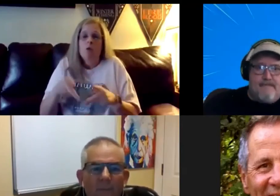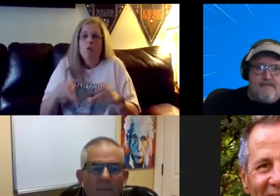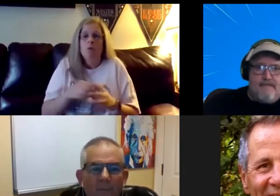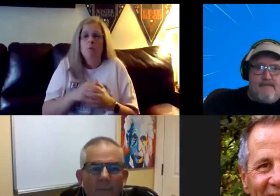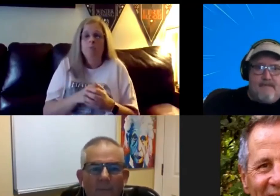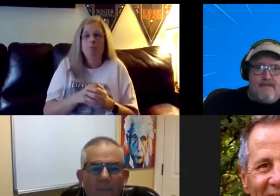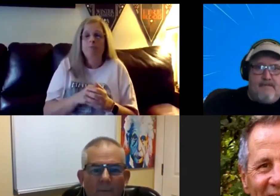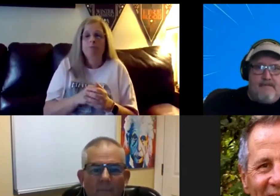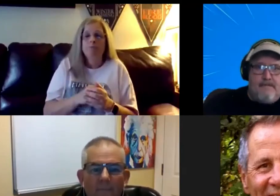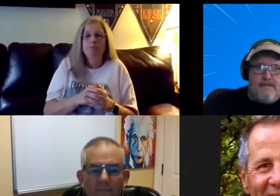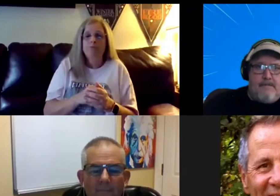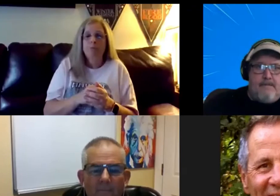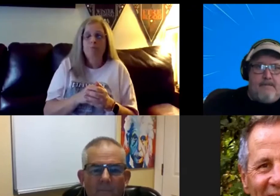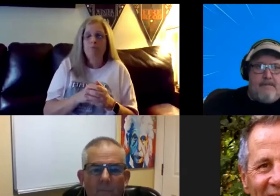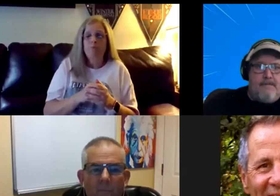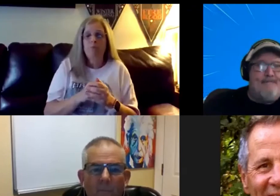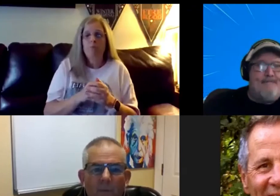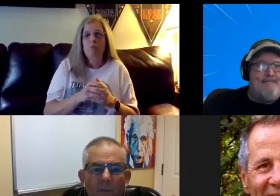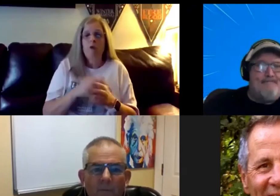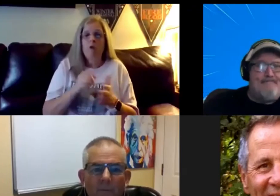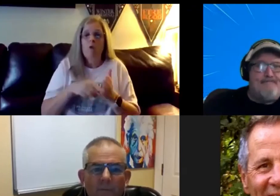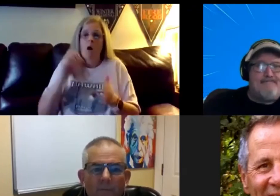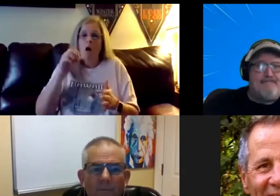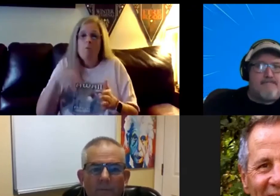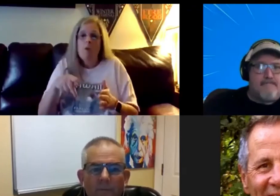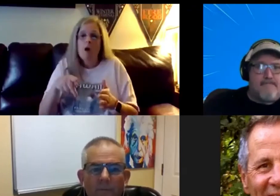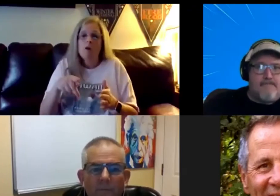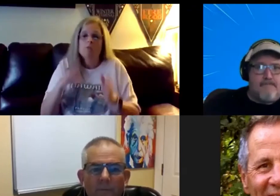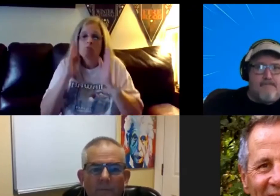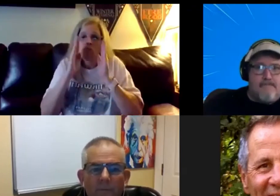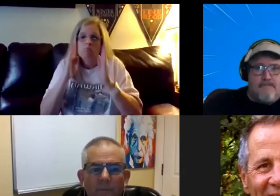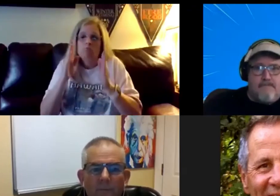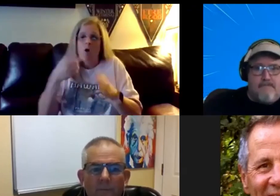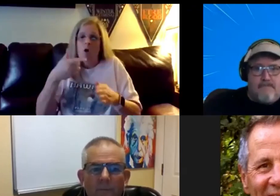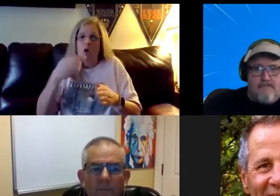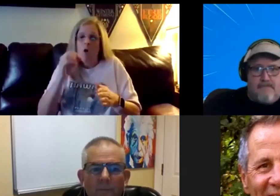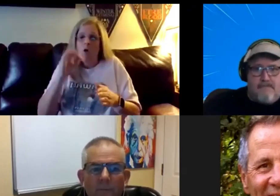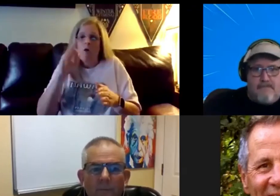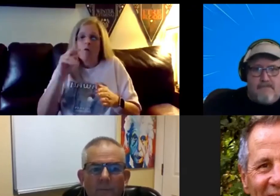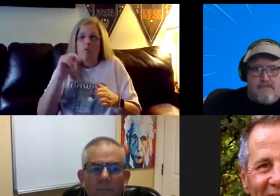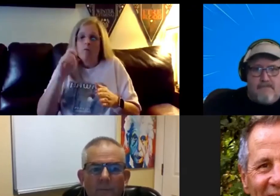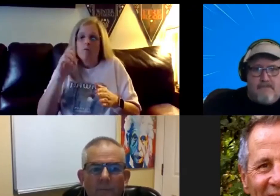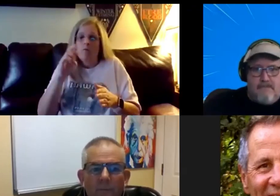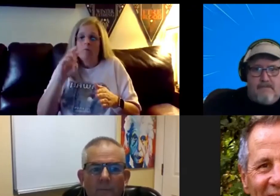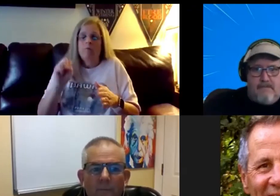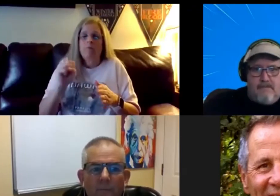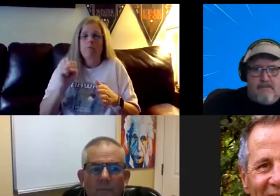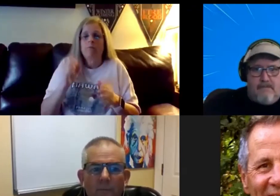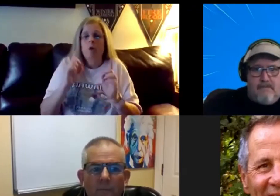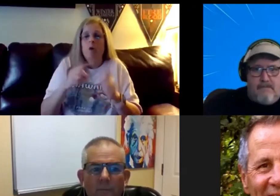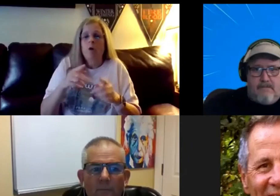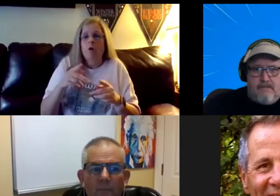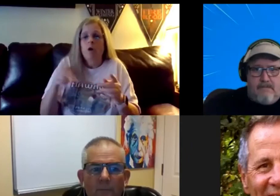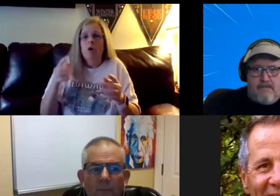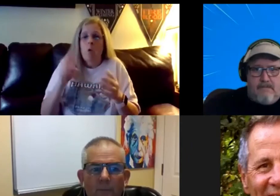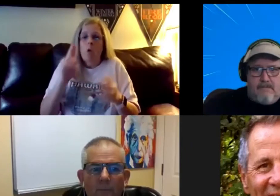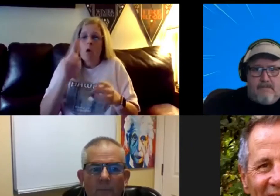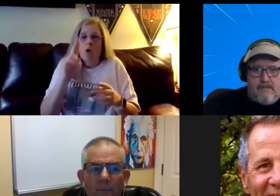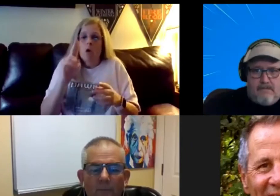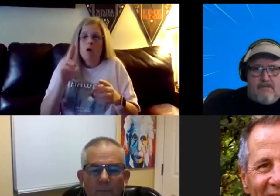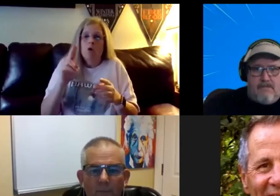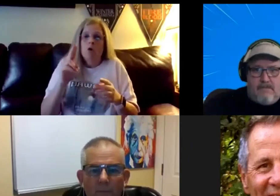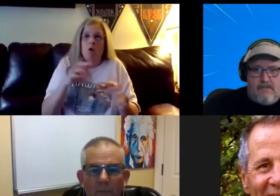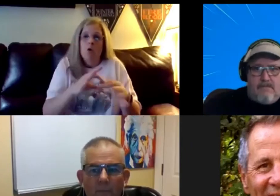what Onpassive is attracting, co-founders, Onpassive is people. We are united. We are